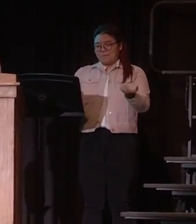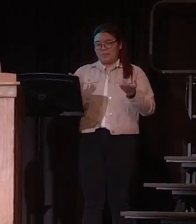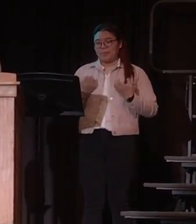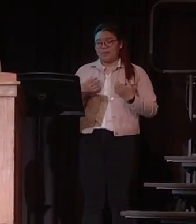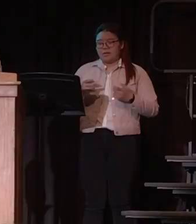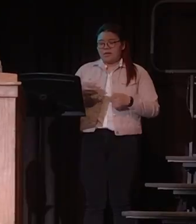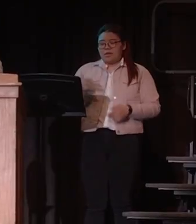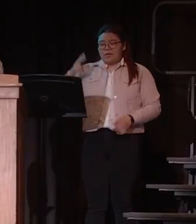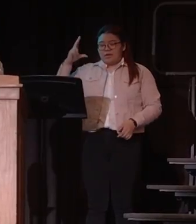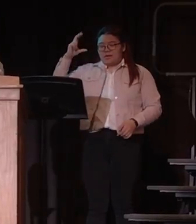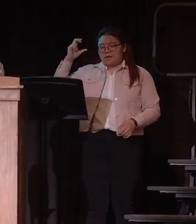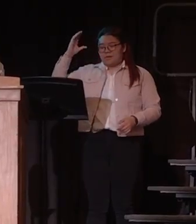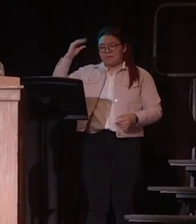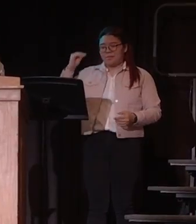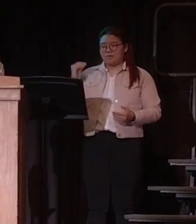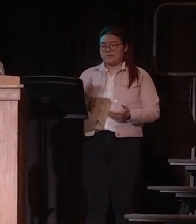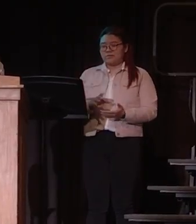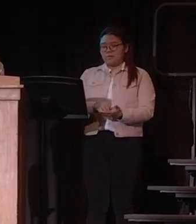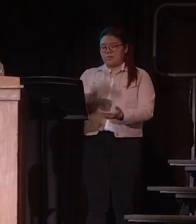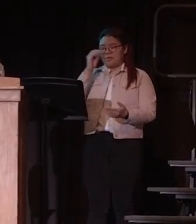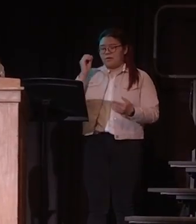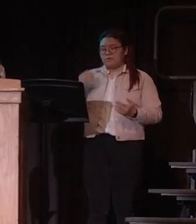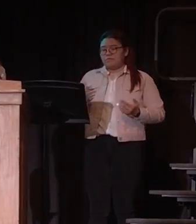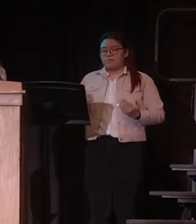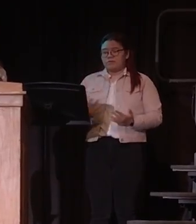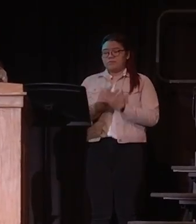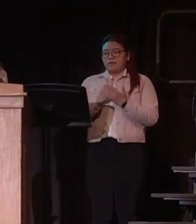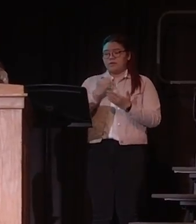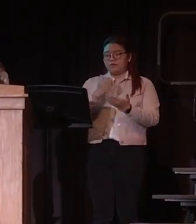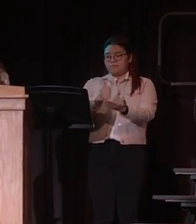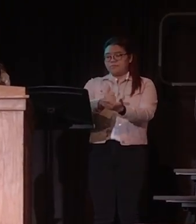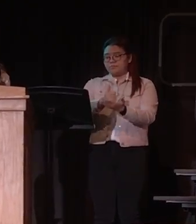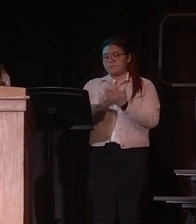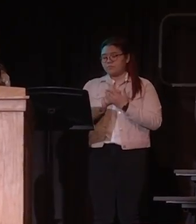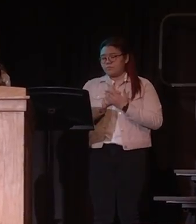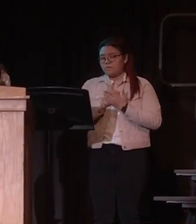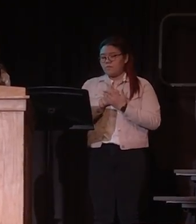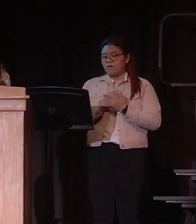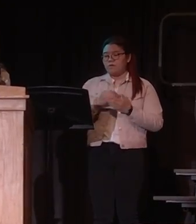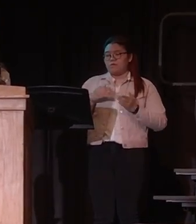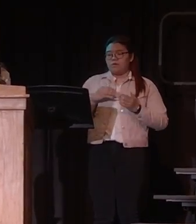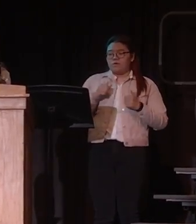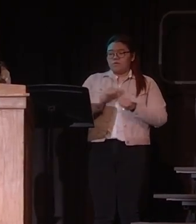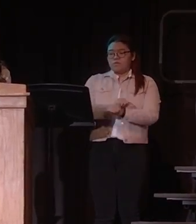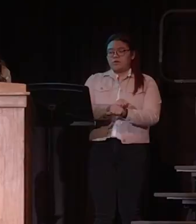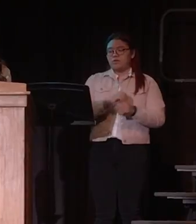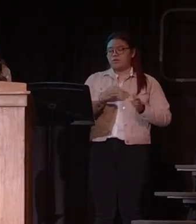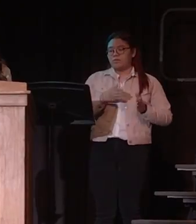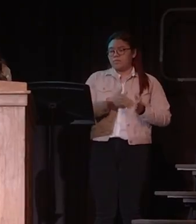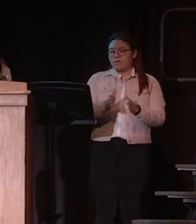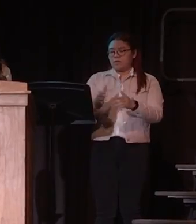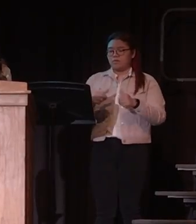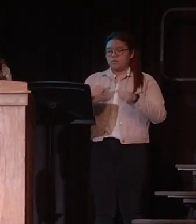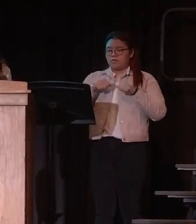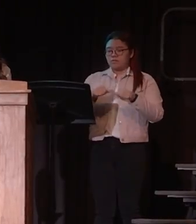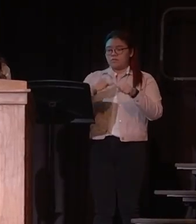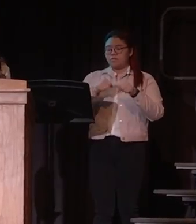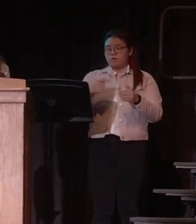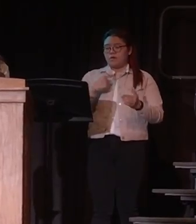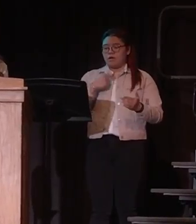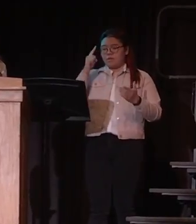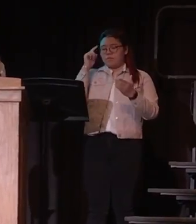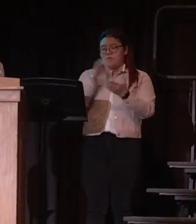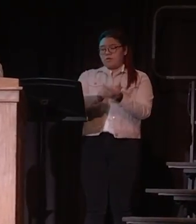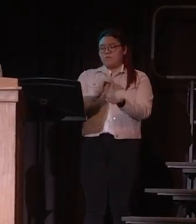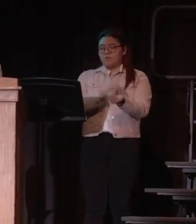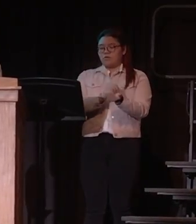Some interesting things that I learned in class was the different types of hearing loss and their causes. I've always wanted to be a doctor and help